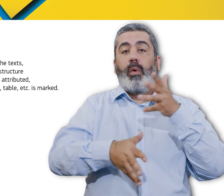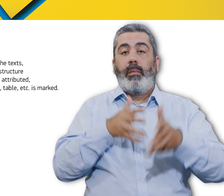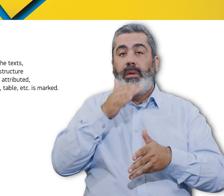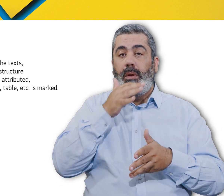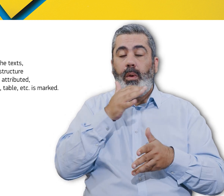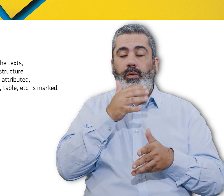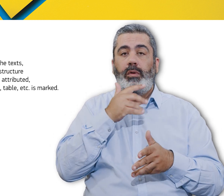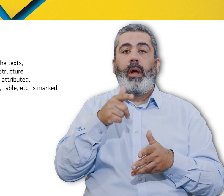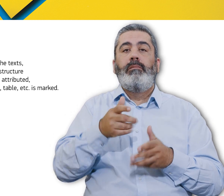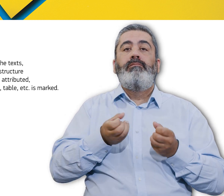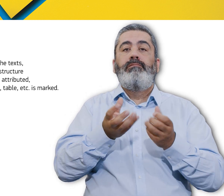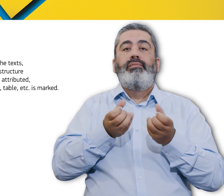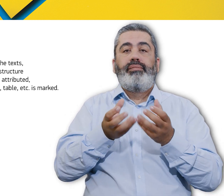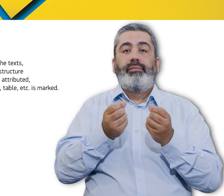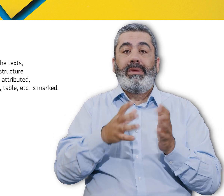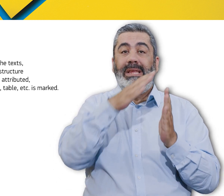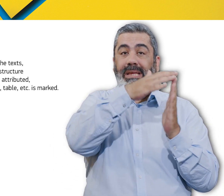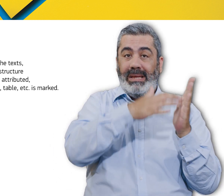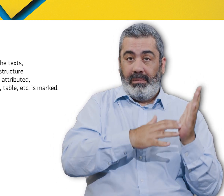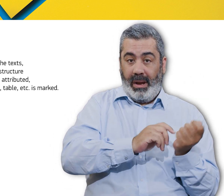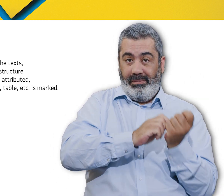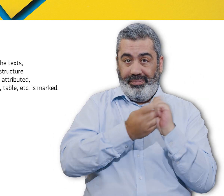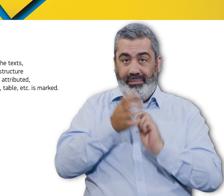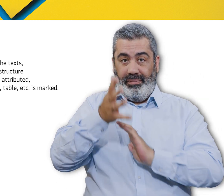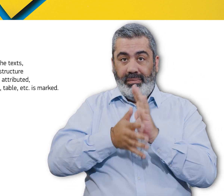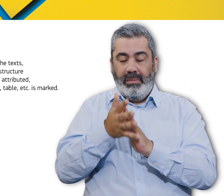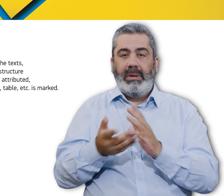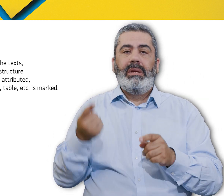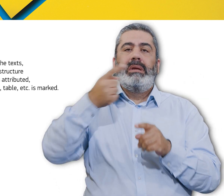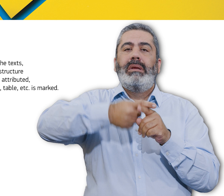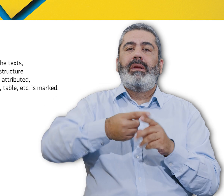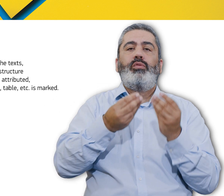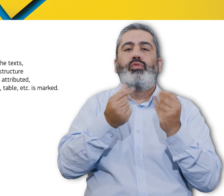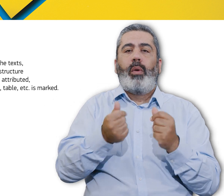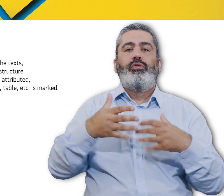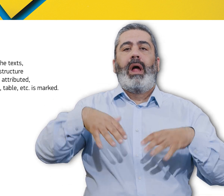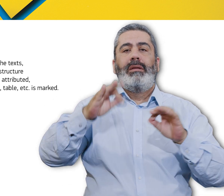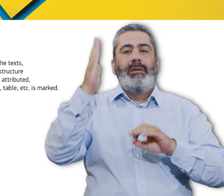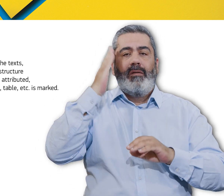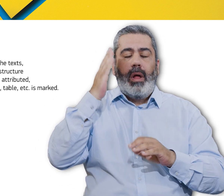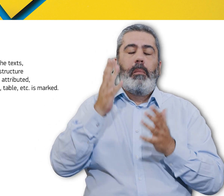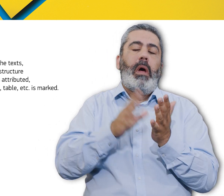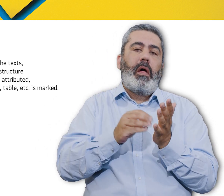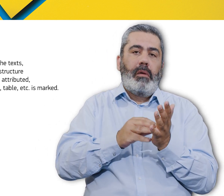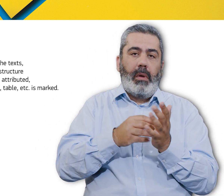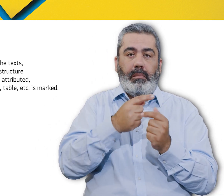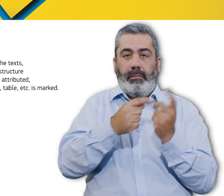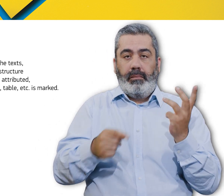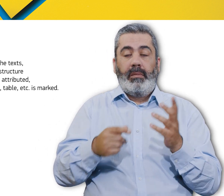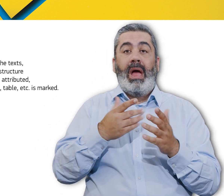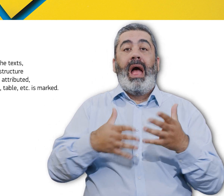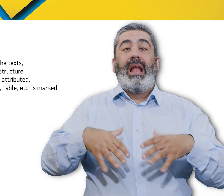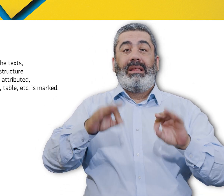format, in addition to the texts, additional information regarding the structure and formatting of the original book is attributed,